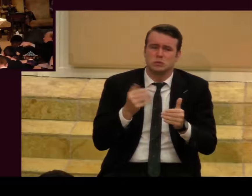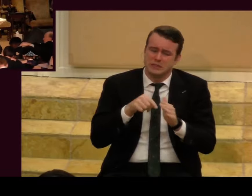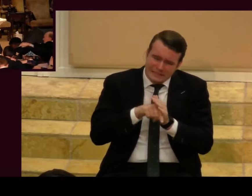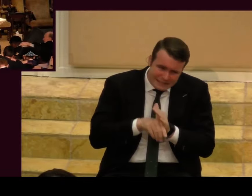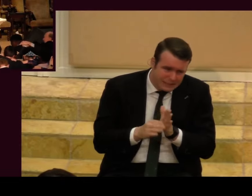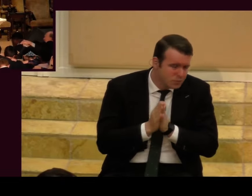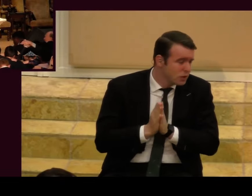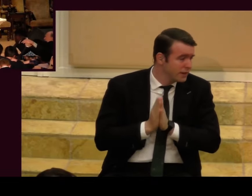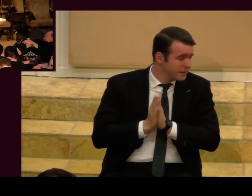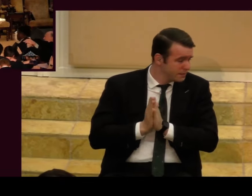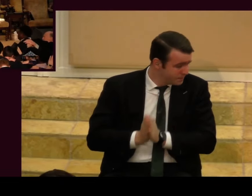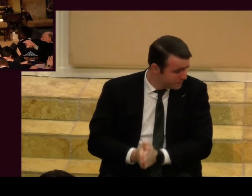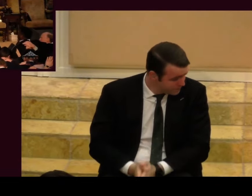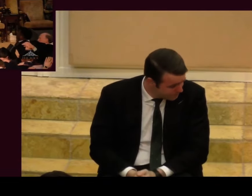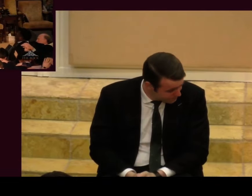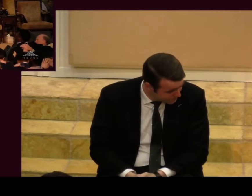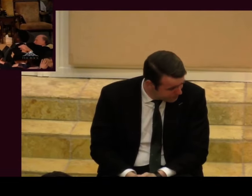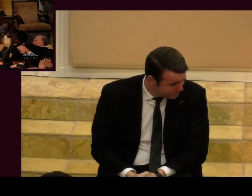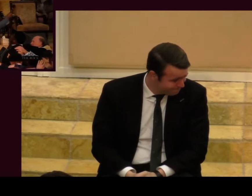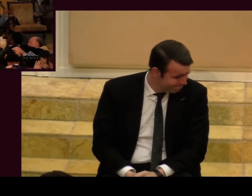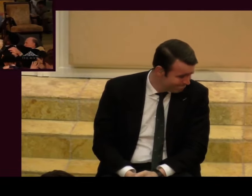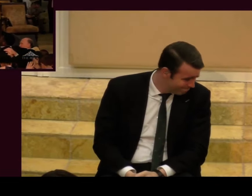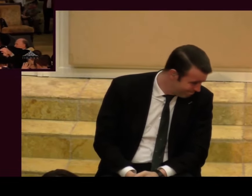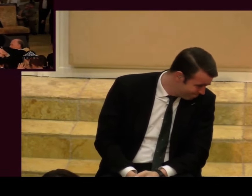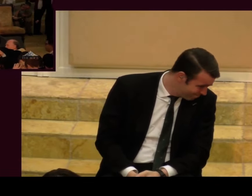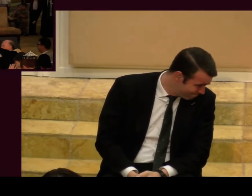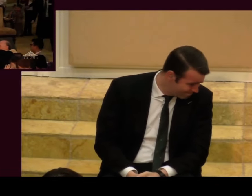to the next level.